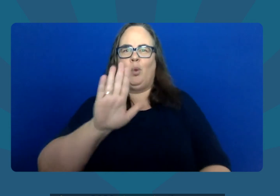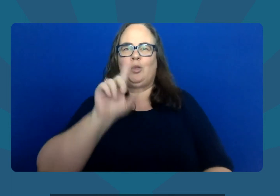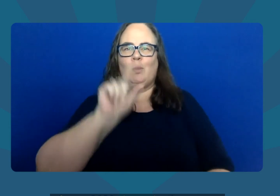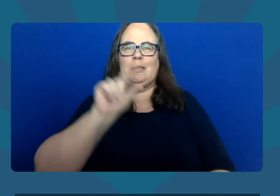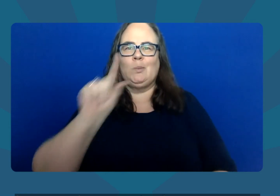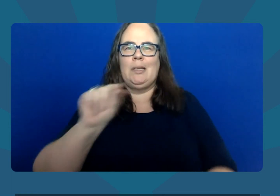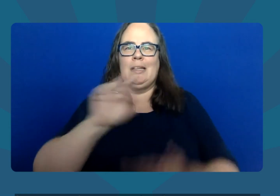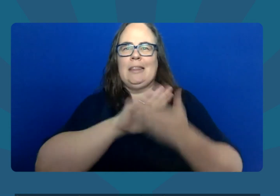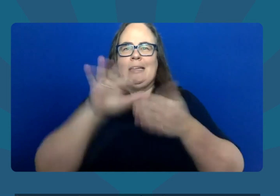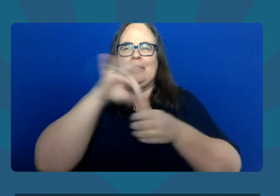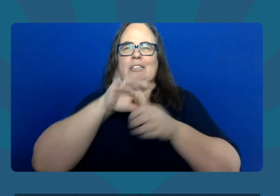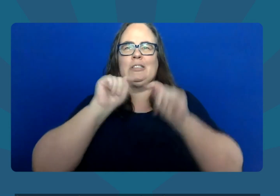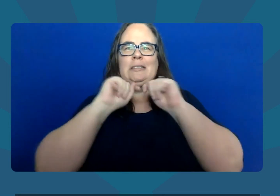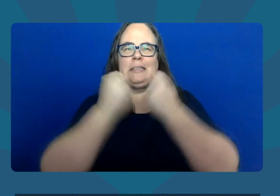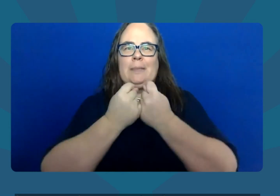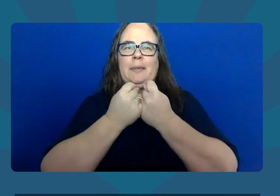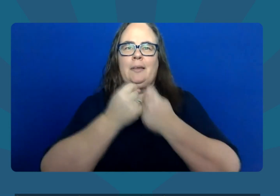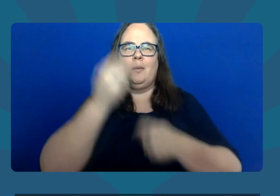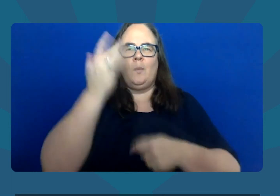team because we know